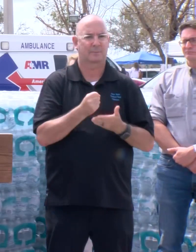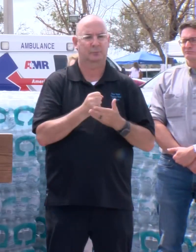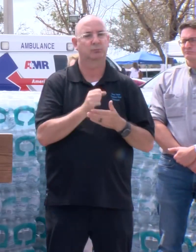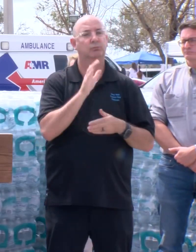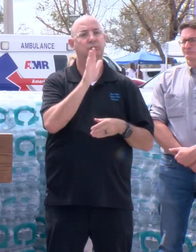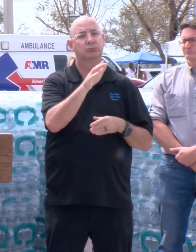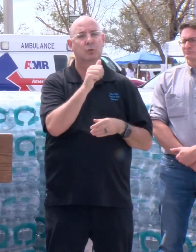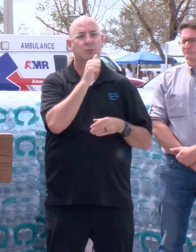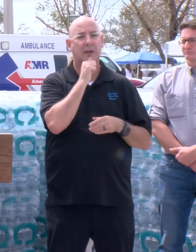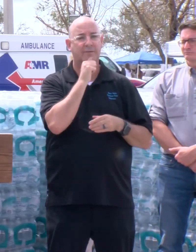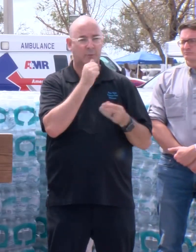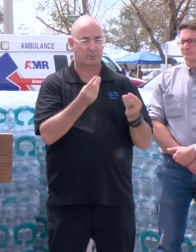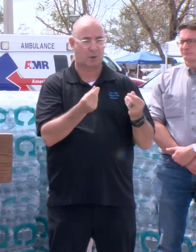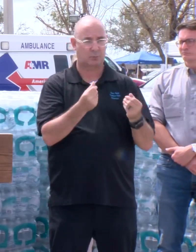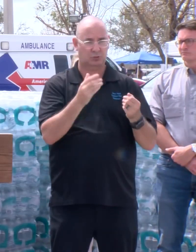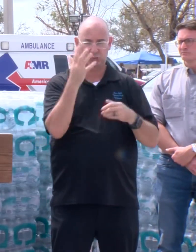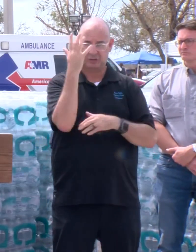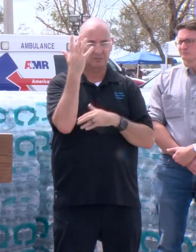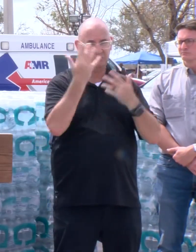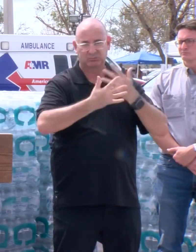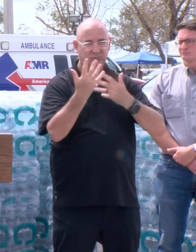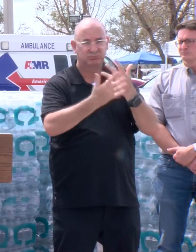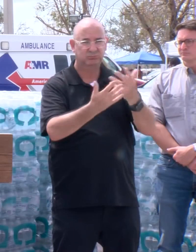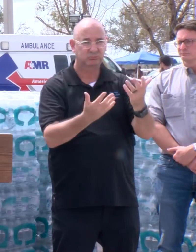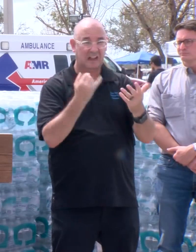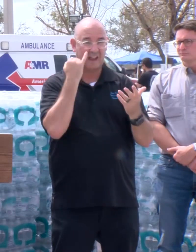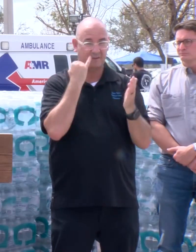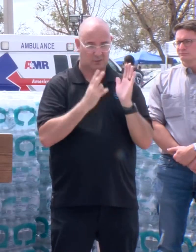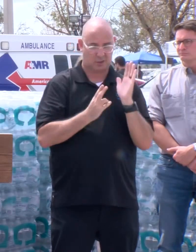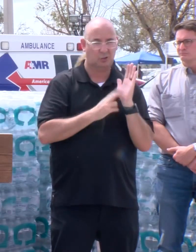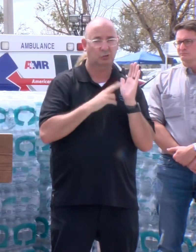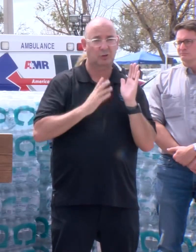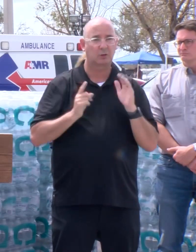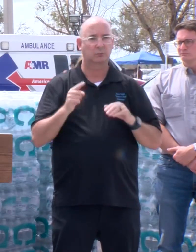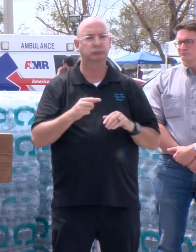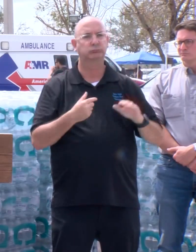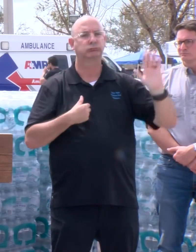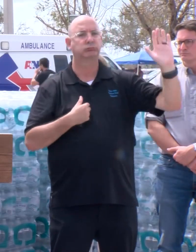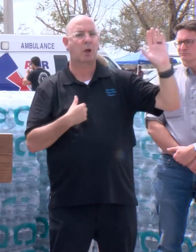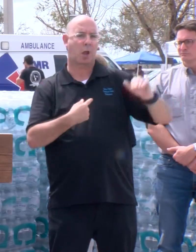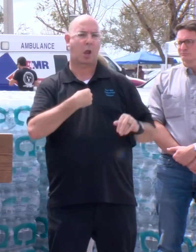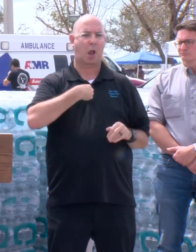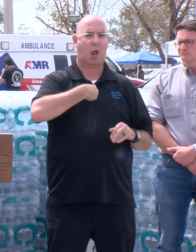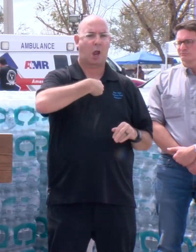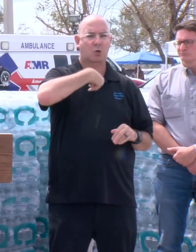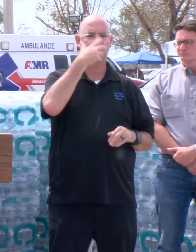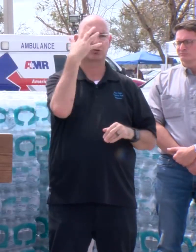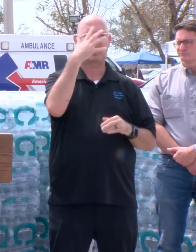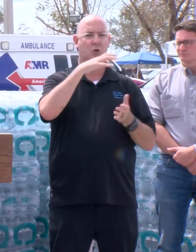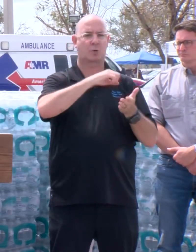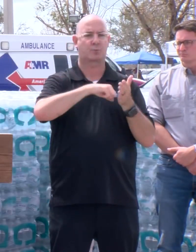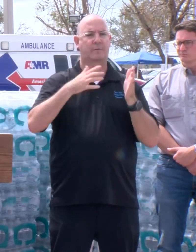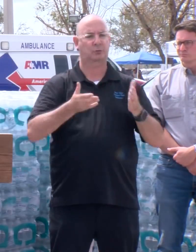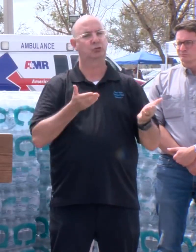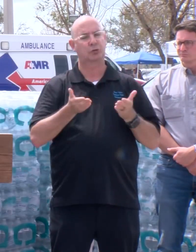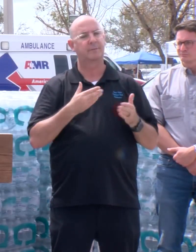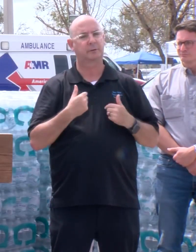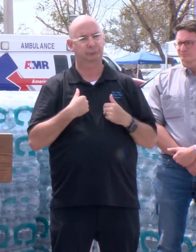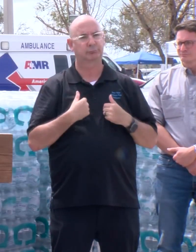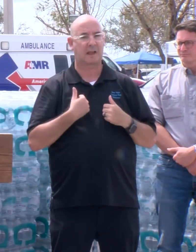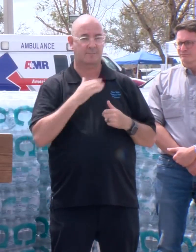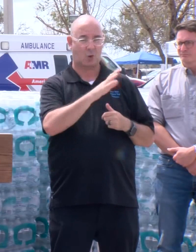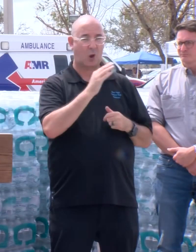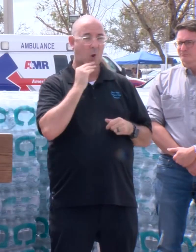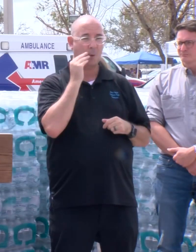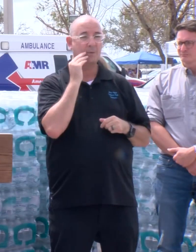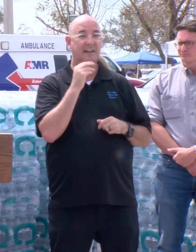debris. If a contractor tells you that they're a debris removal service and you're on your home and you can be reimbursed